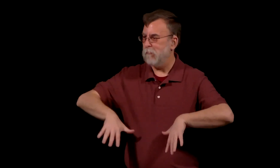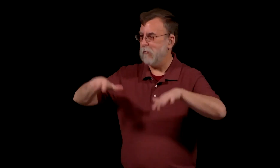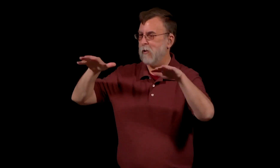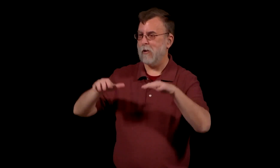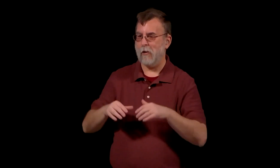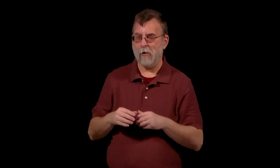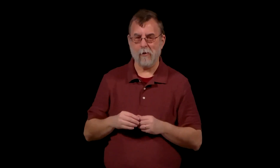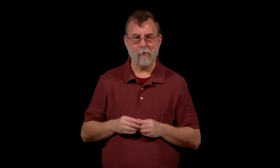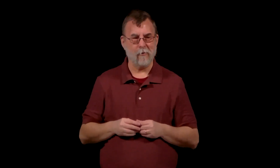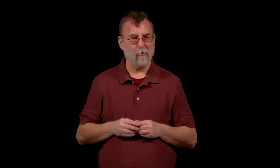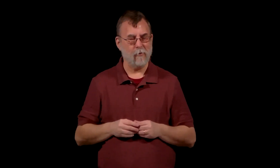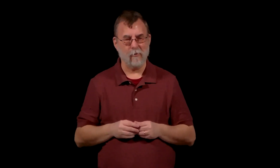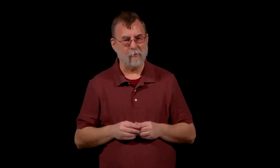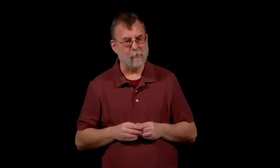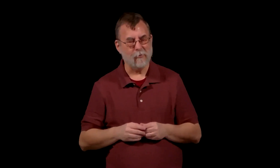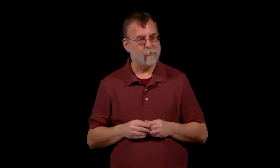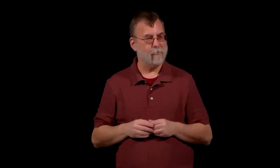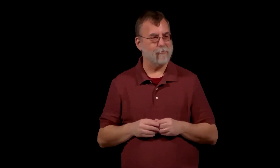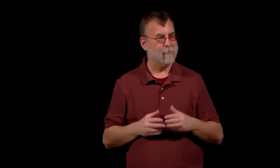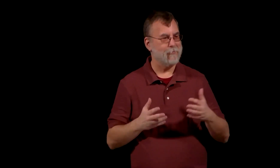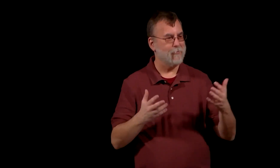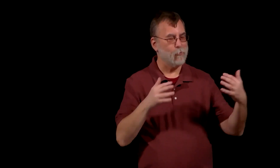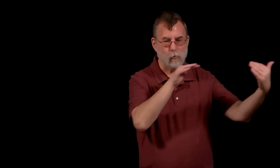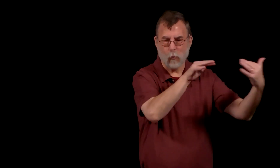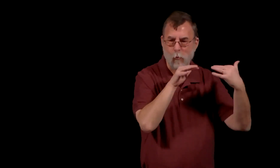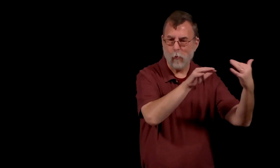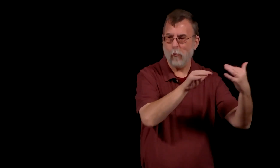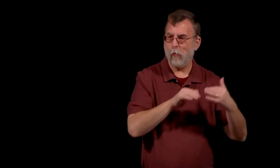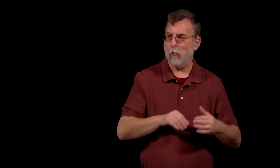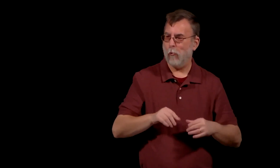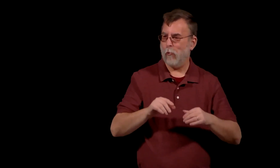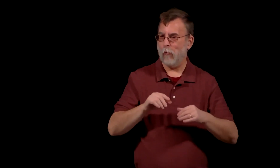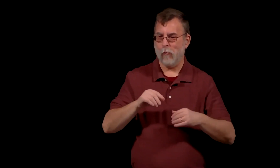for the disasters, tornadoes, hurricanes, war,